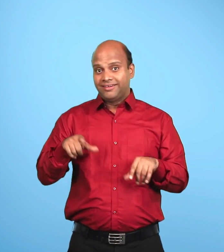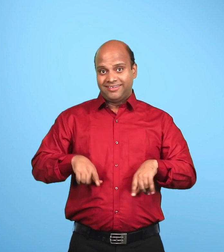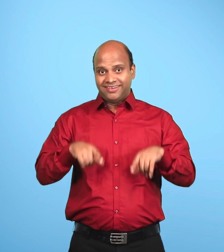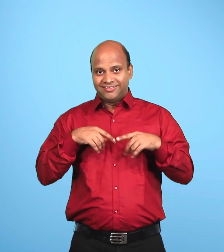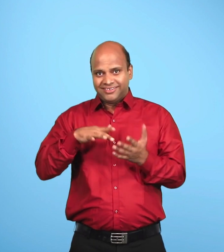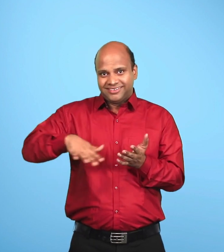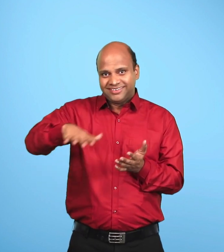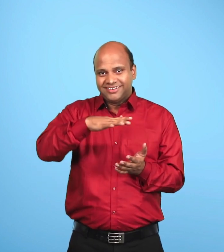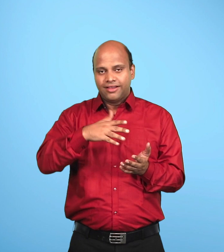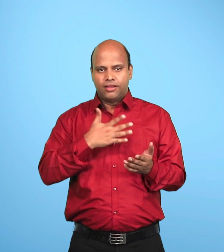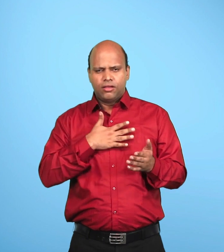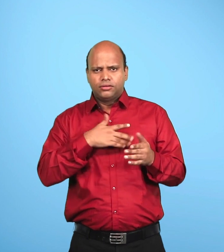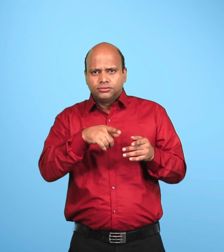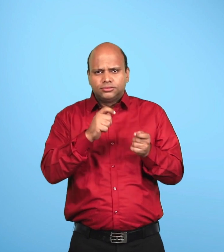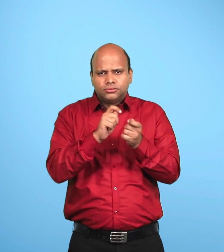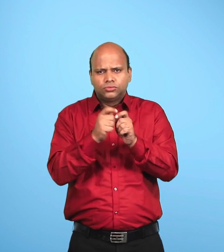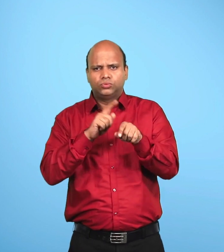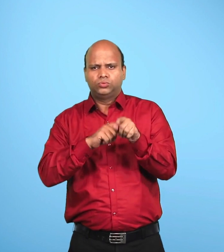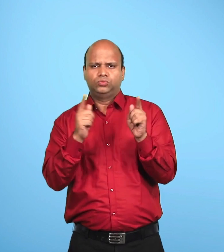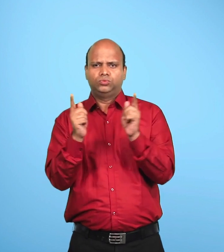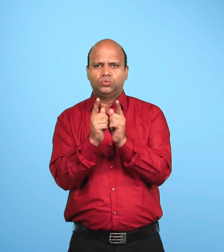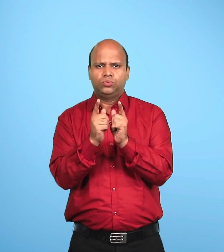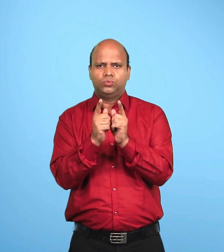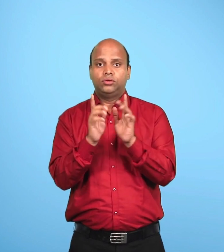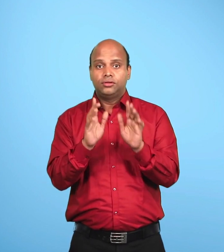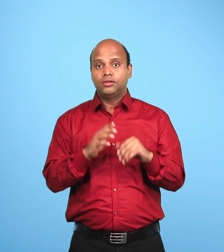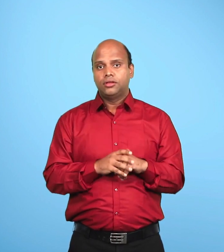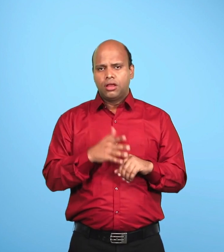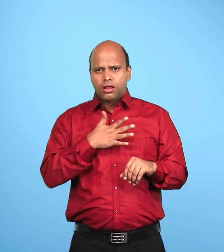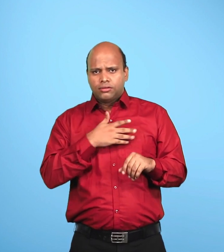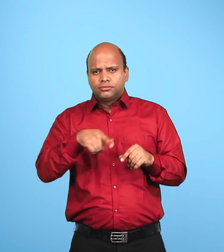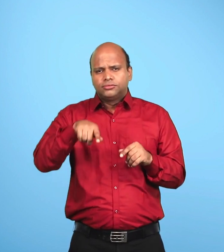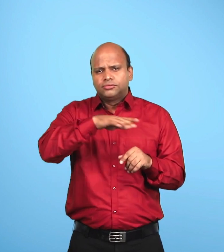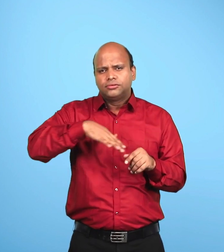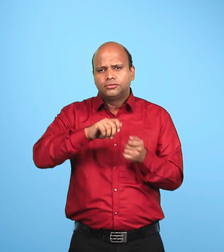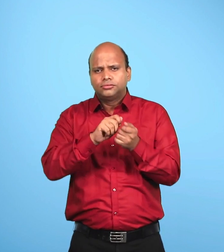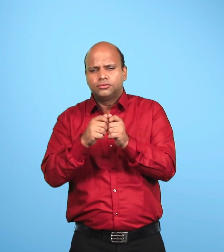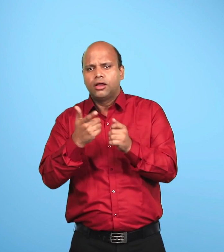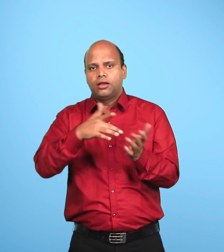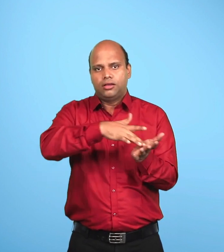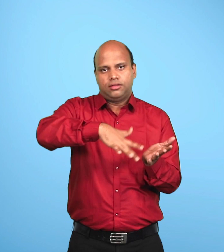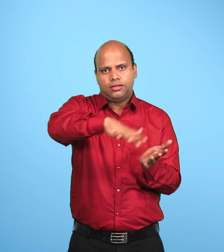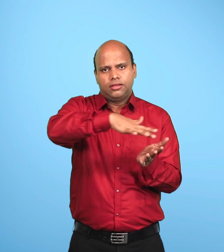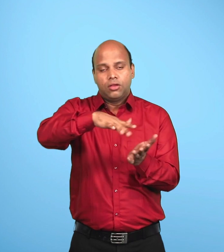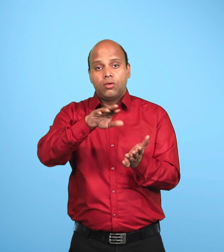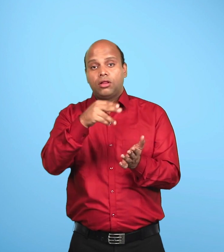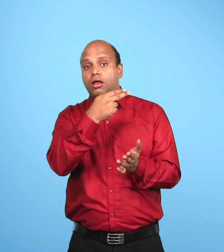the changed conditions on the high mountain. Such small changes that take place in the body of a single organism